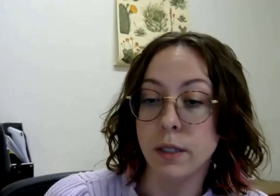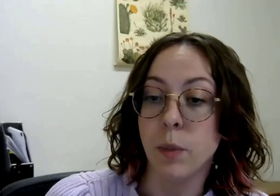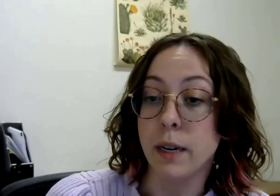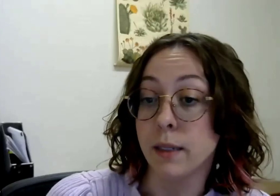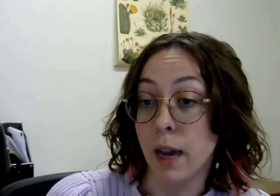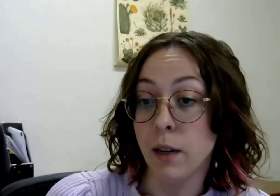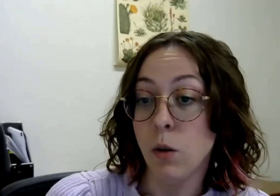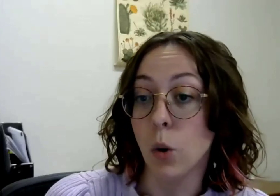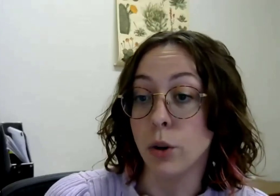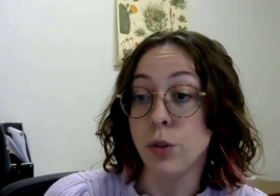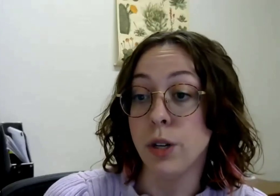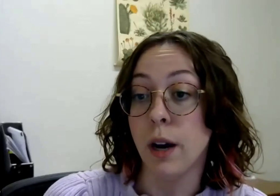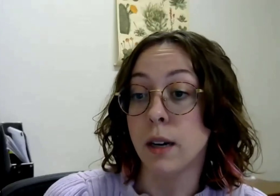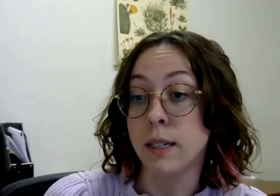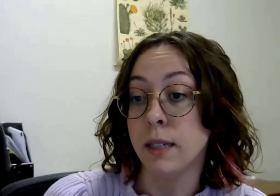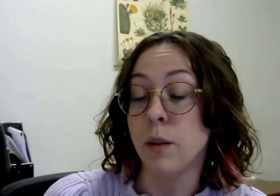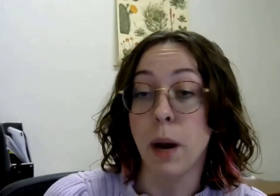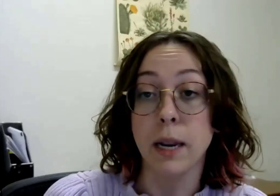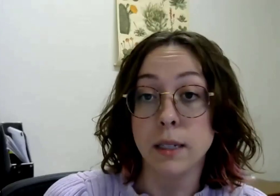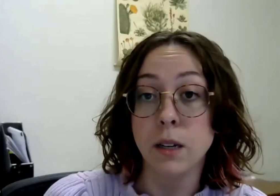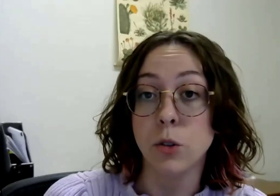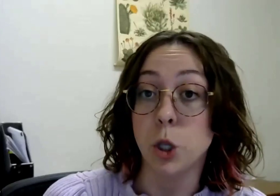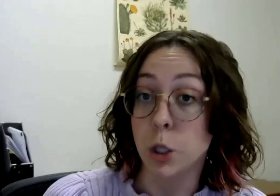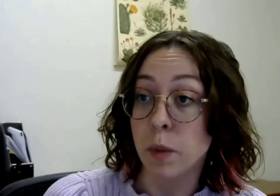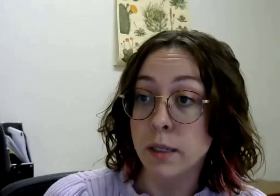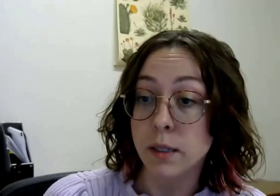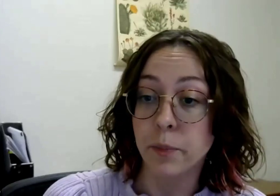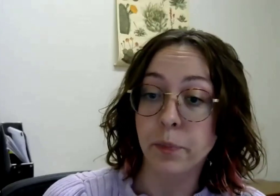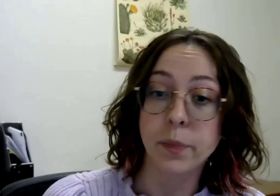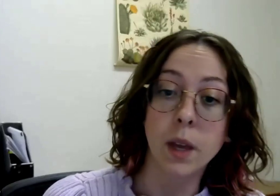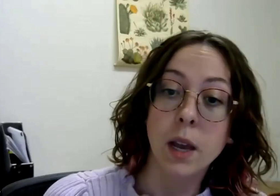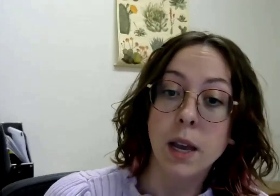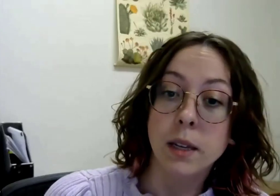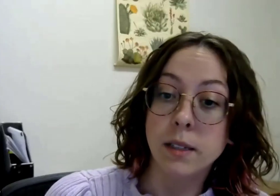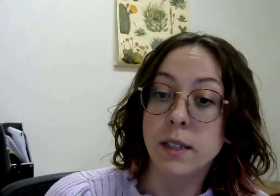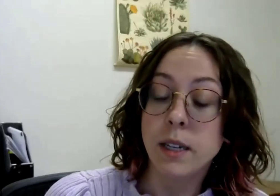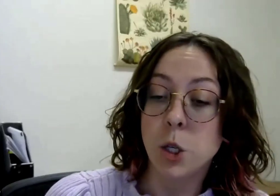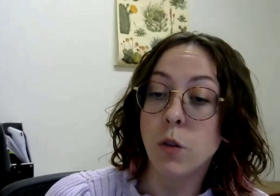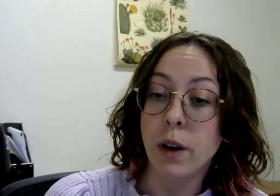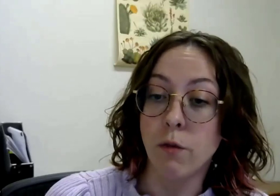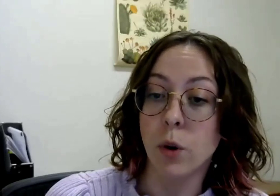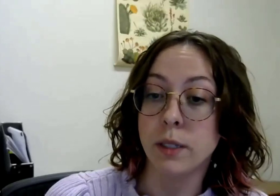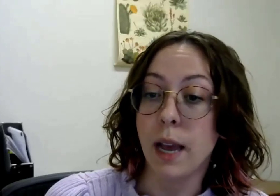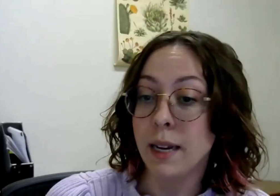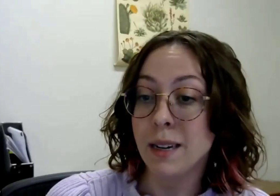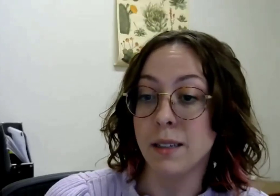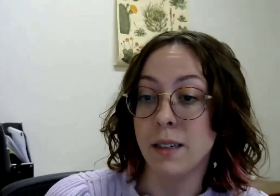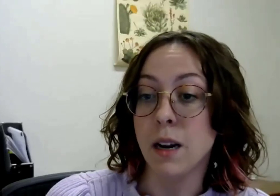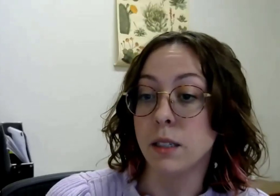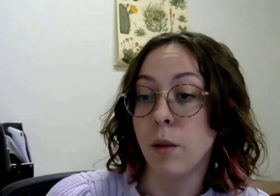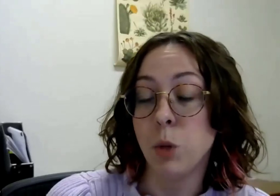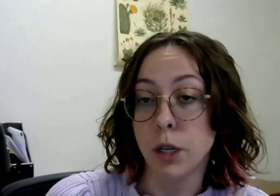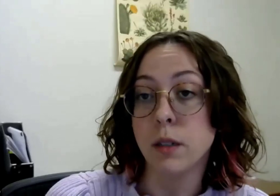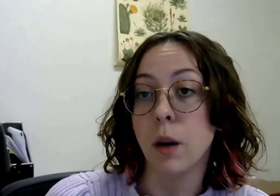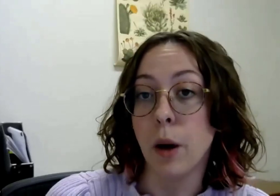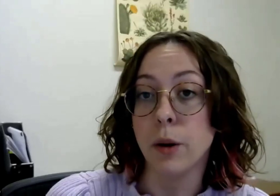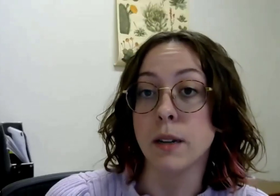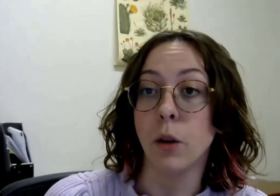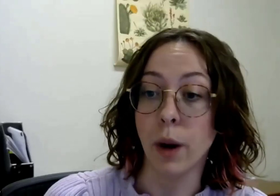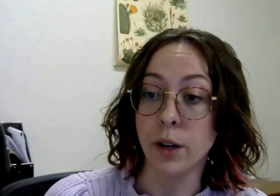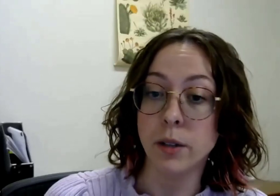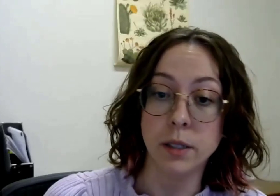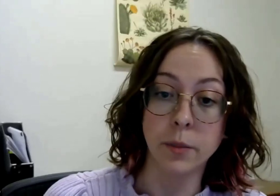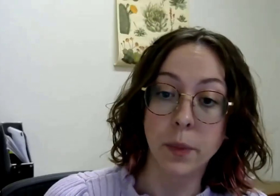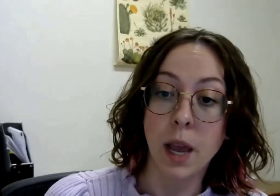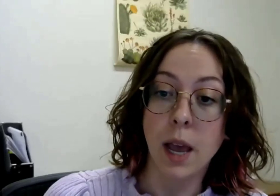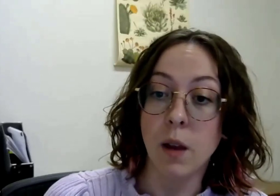much of this is by design or due to uncontested biases or judgments? Does this teaching reinforce any existing assumptions about